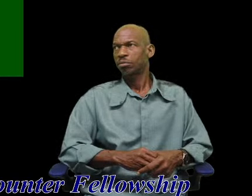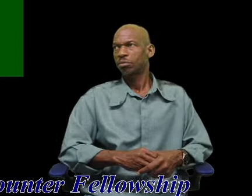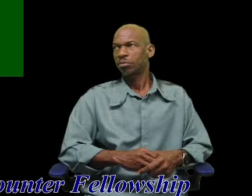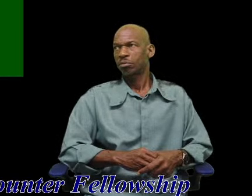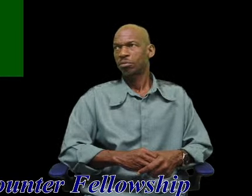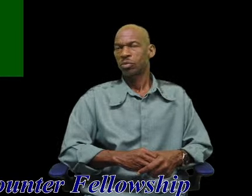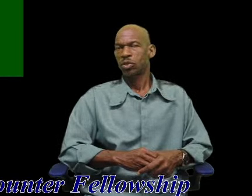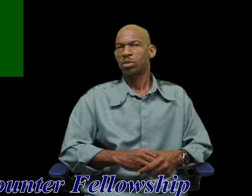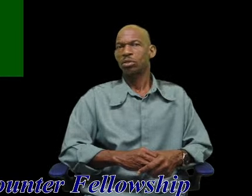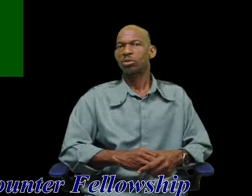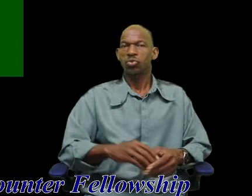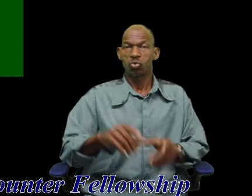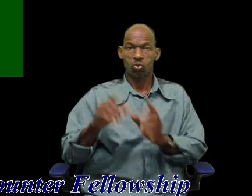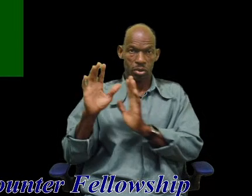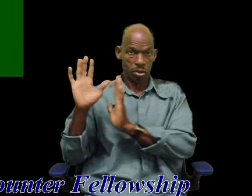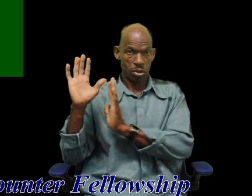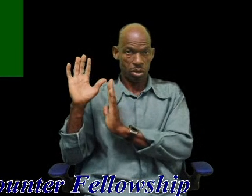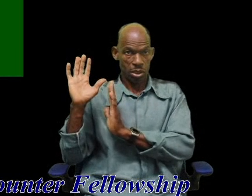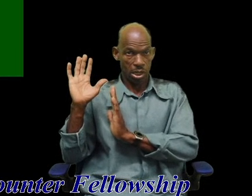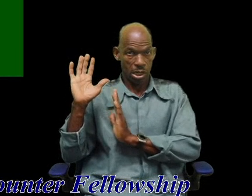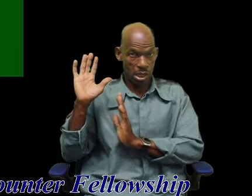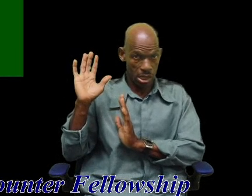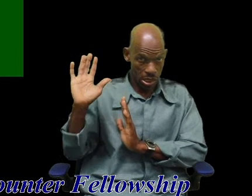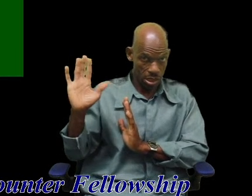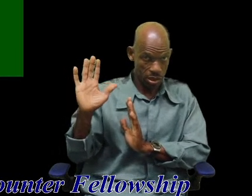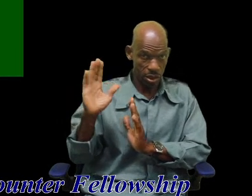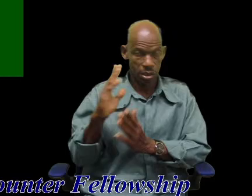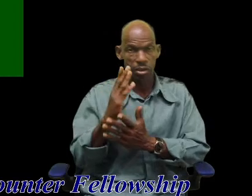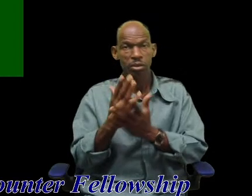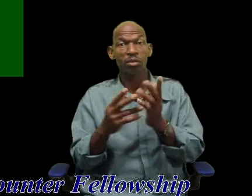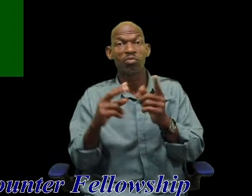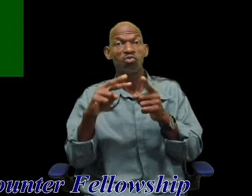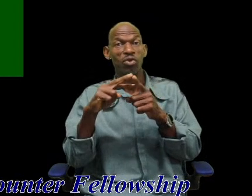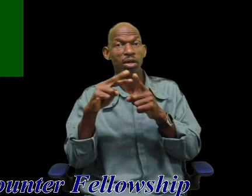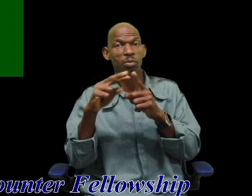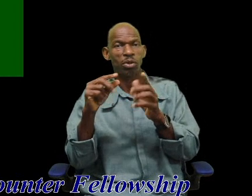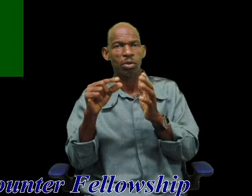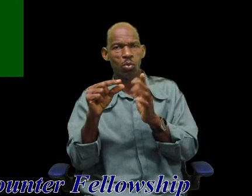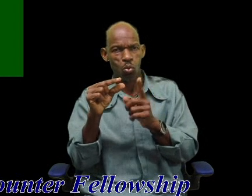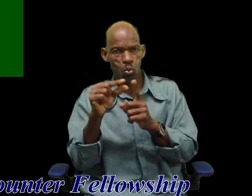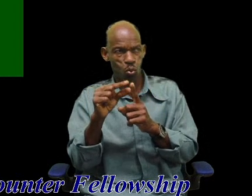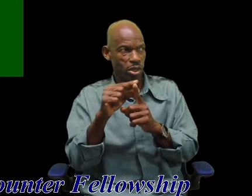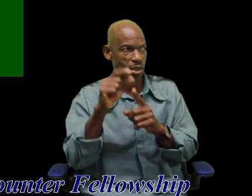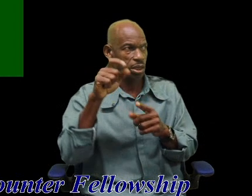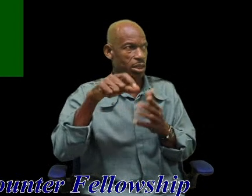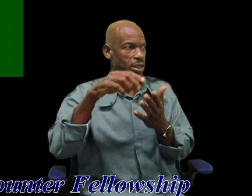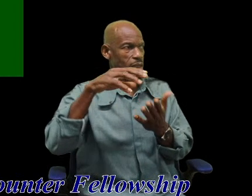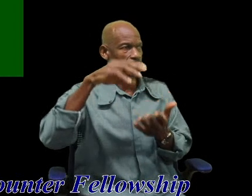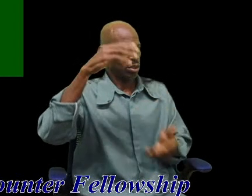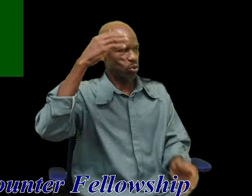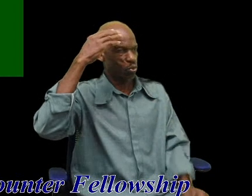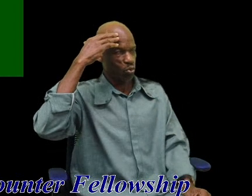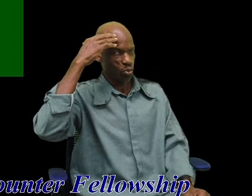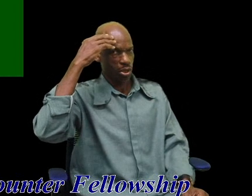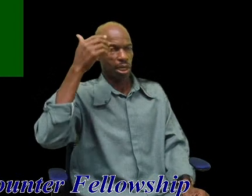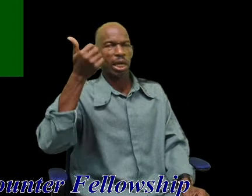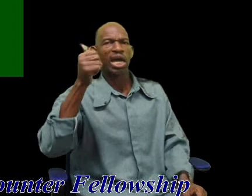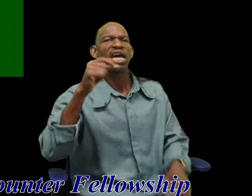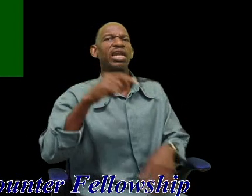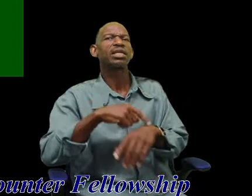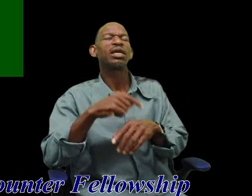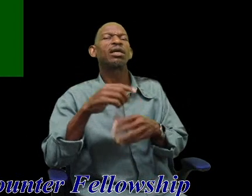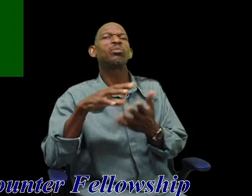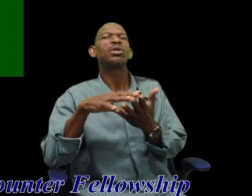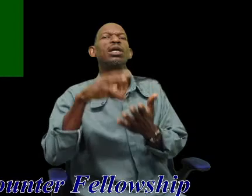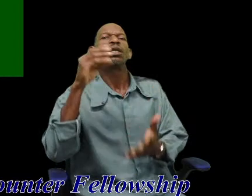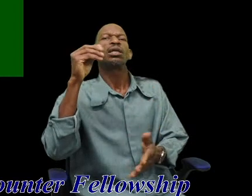some vocabulary words that we need to know when we're looking at the apostrophe, because it relates to things